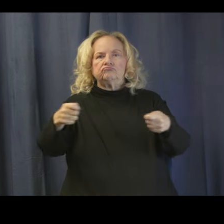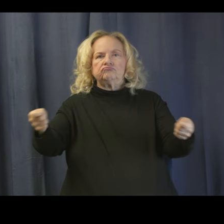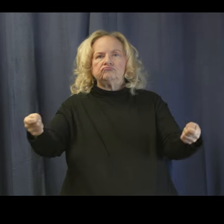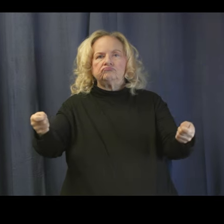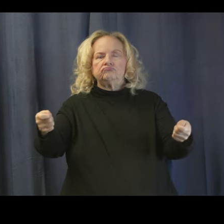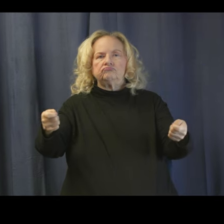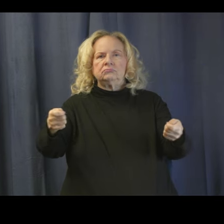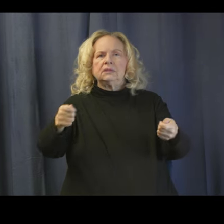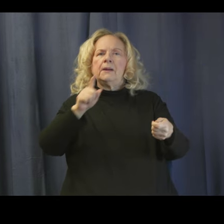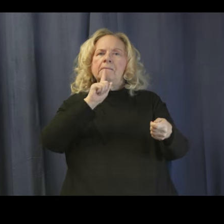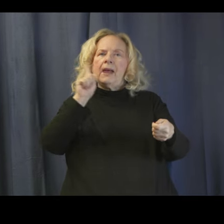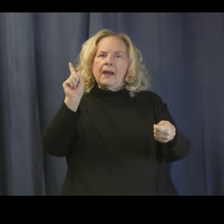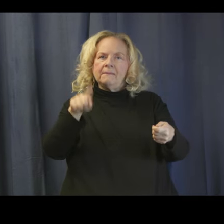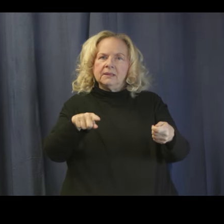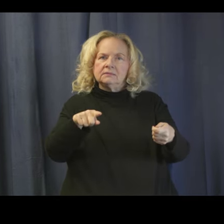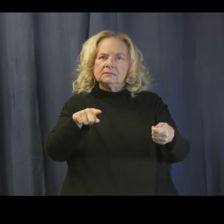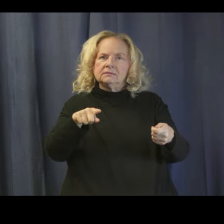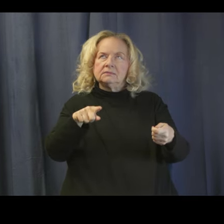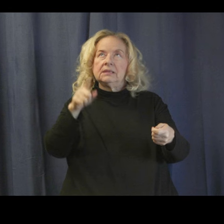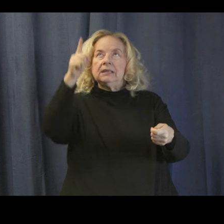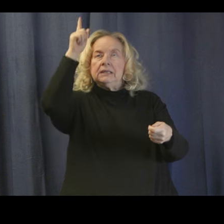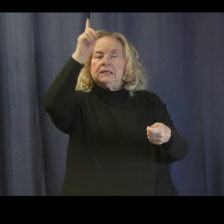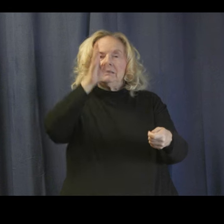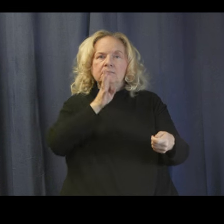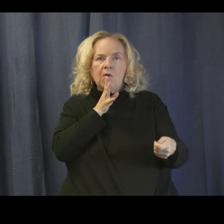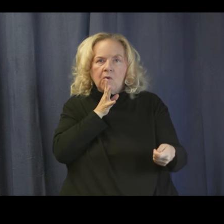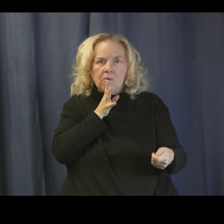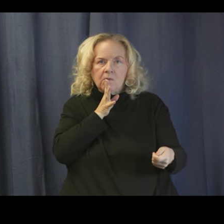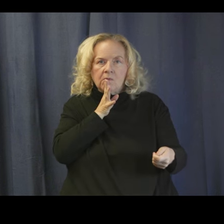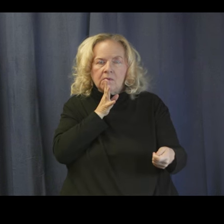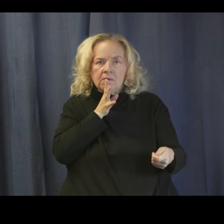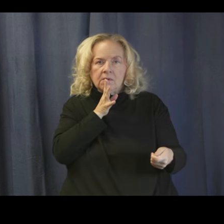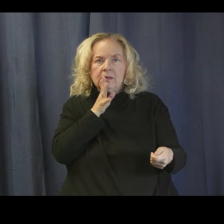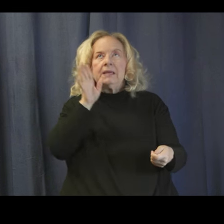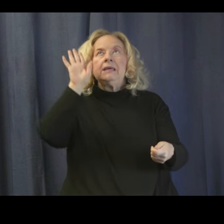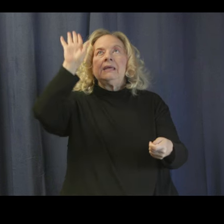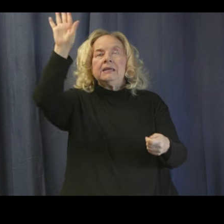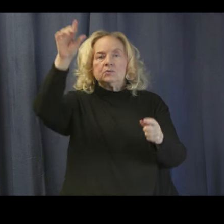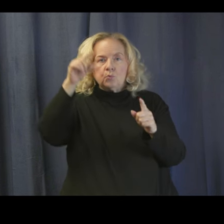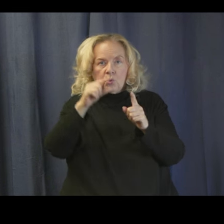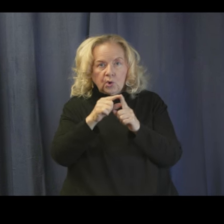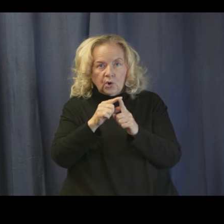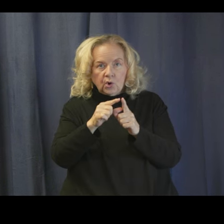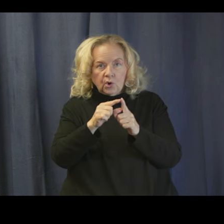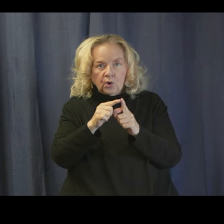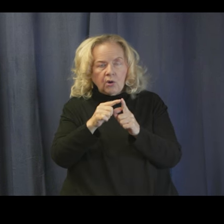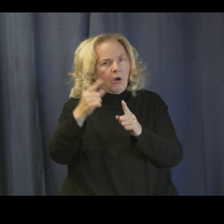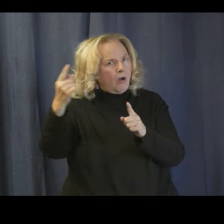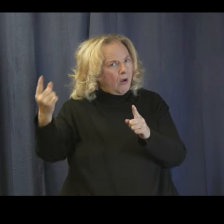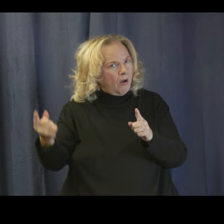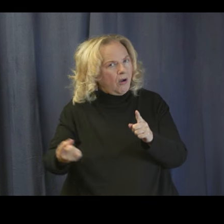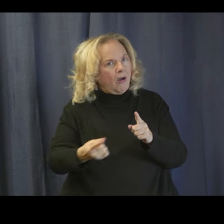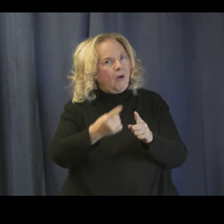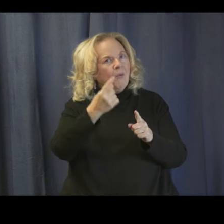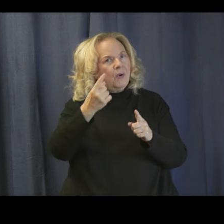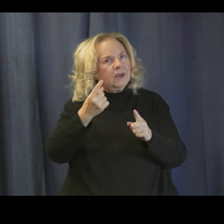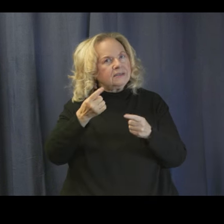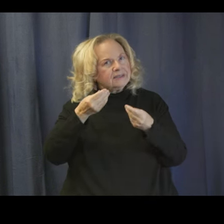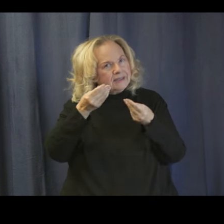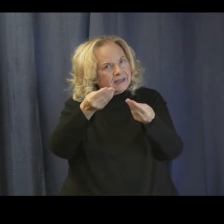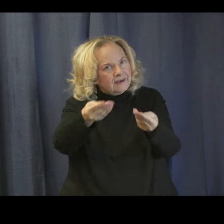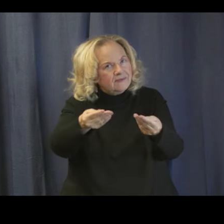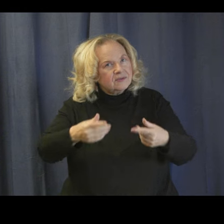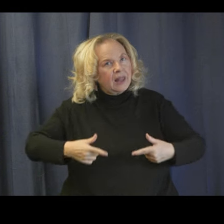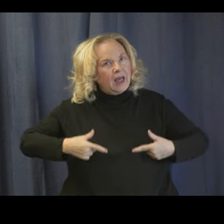because the Torah are the commandments that come out of his mouth. The Torah is his word, and we know his word always